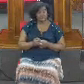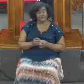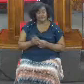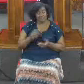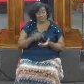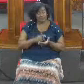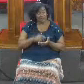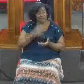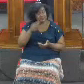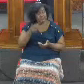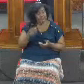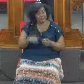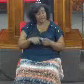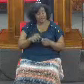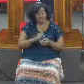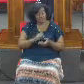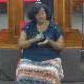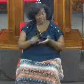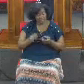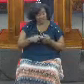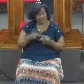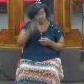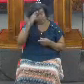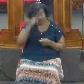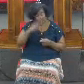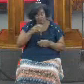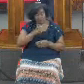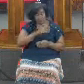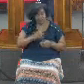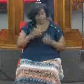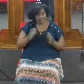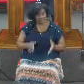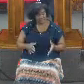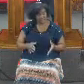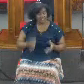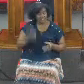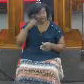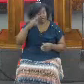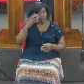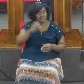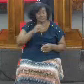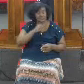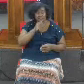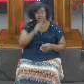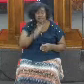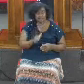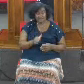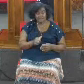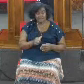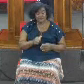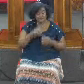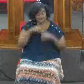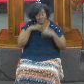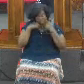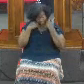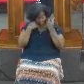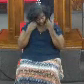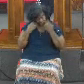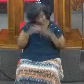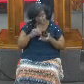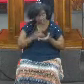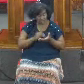Paul says, as he wrote to the Roman Christians, he said, for I am not ashamed of the